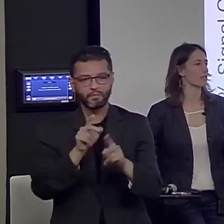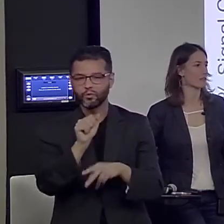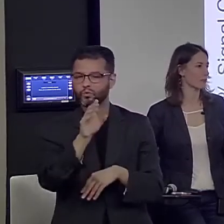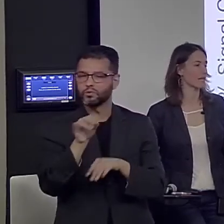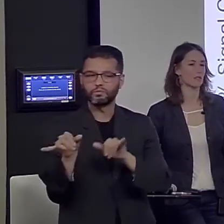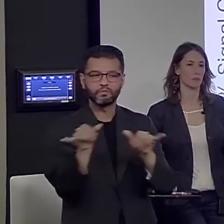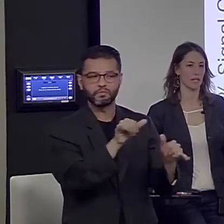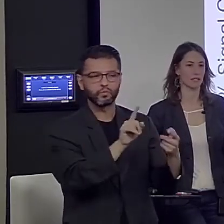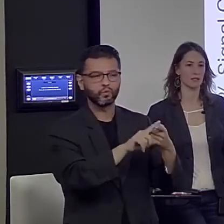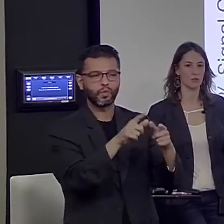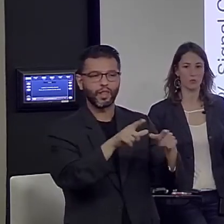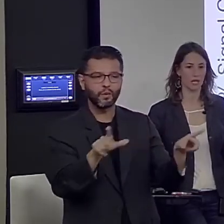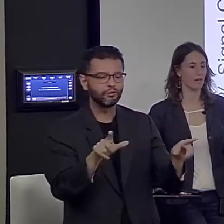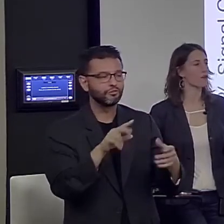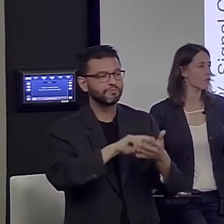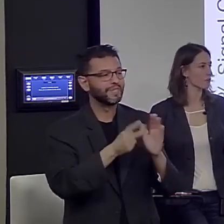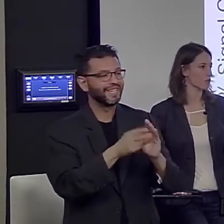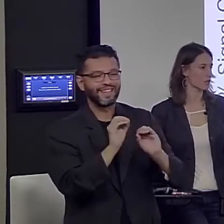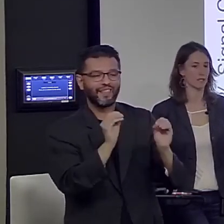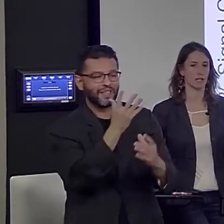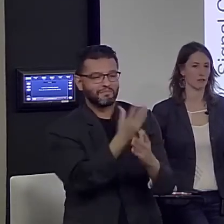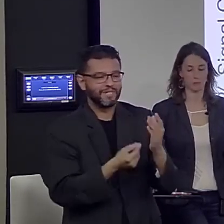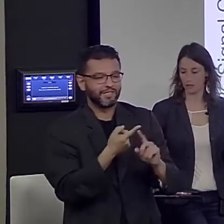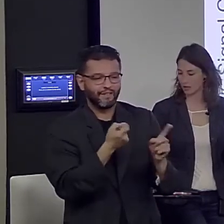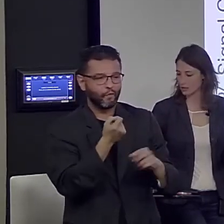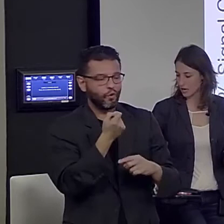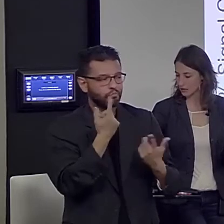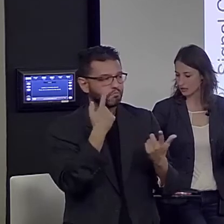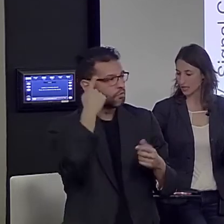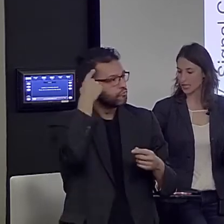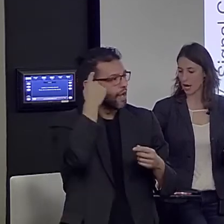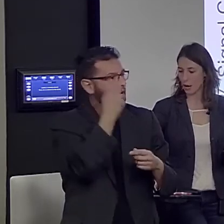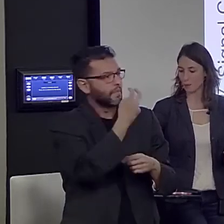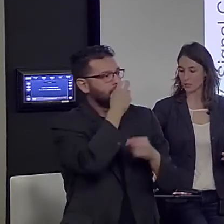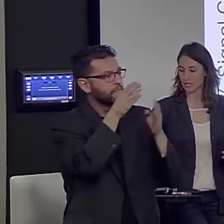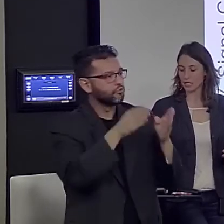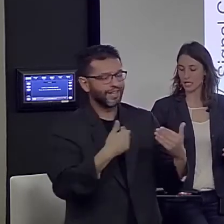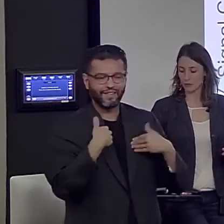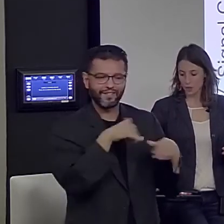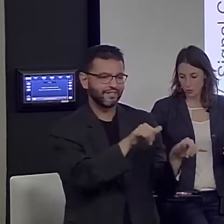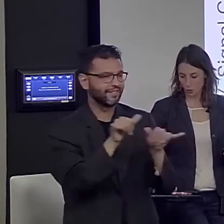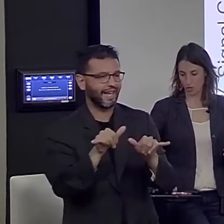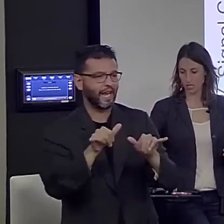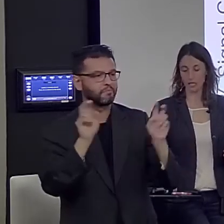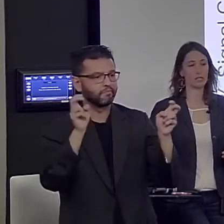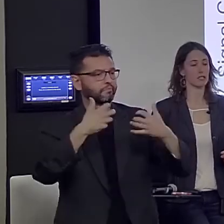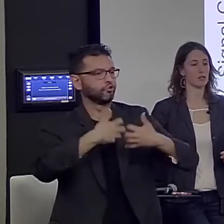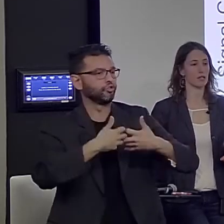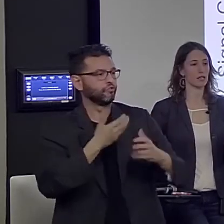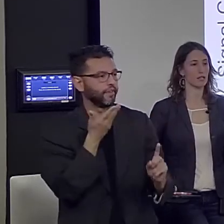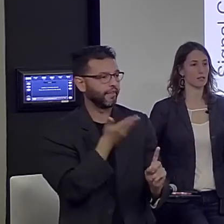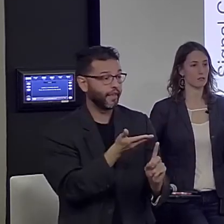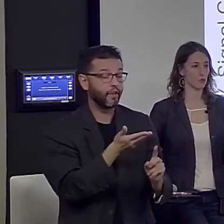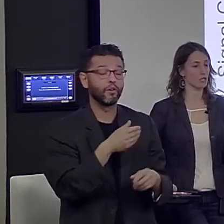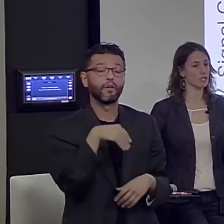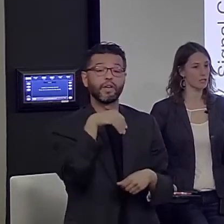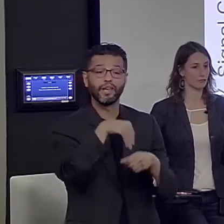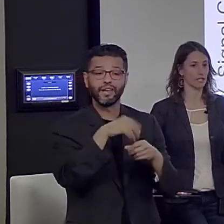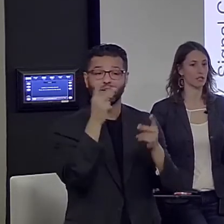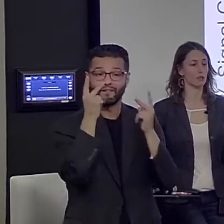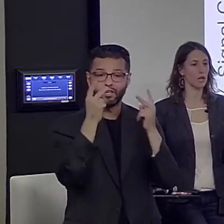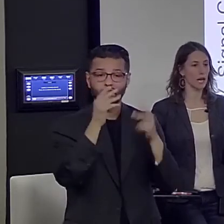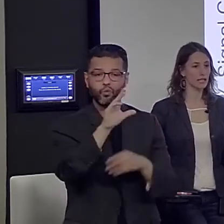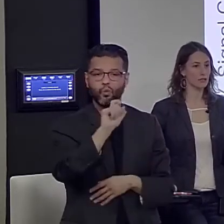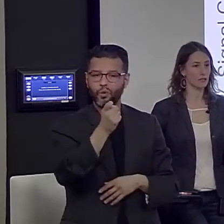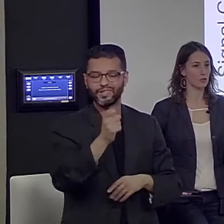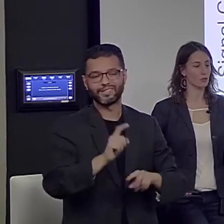missing in the brains of blind individuals. They have all the machinery that everybody else has. In the visual cortex, the story is